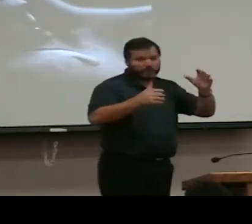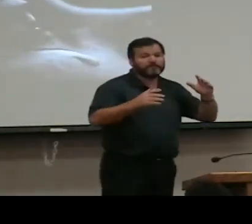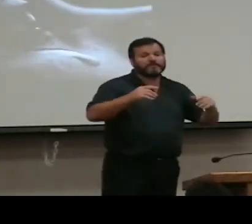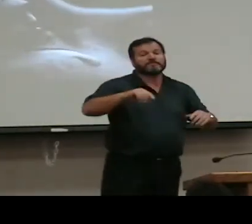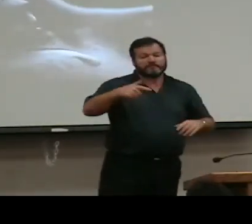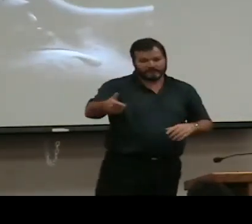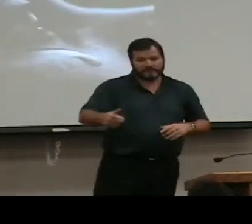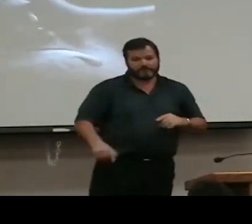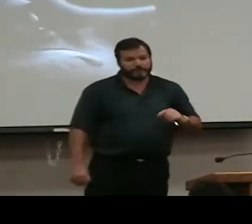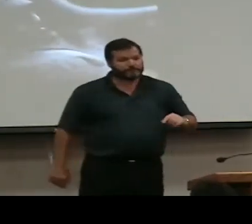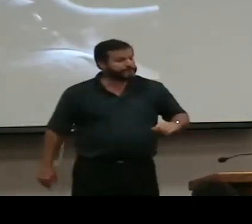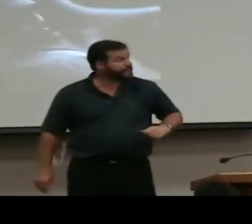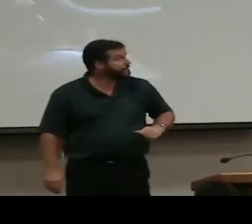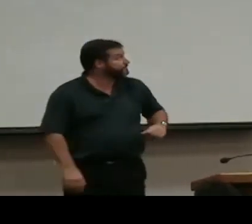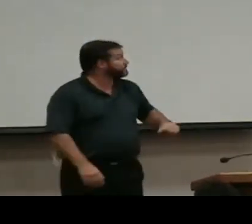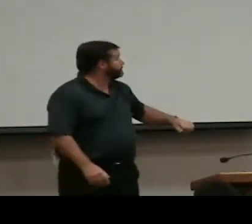this. He already did that.